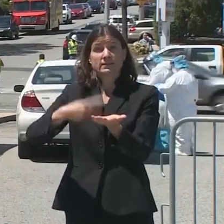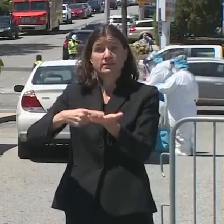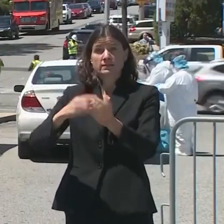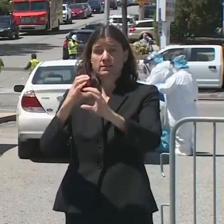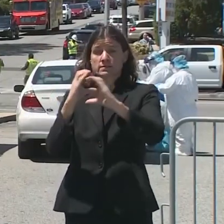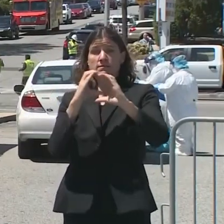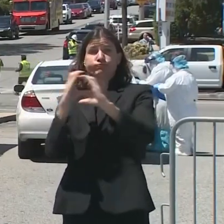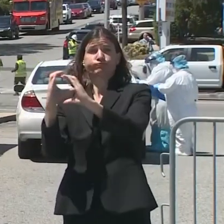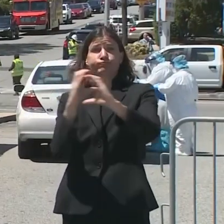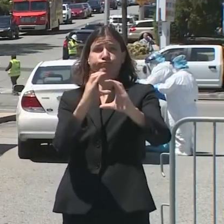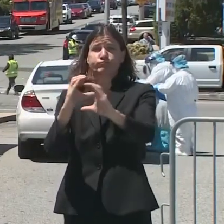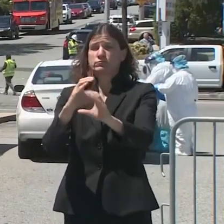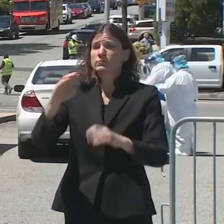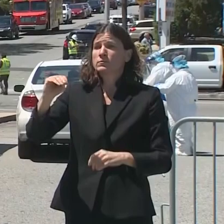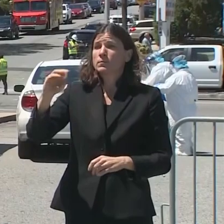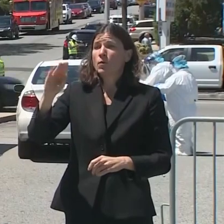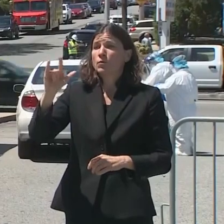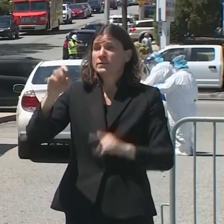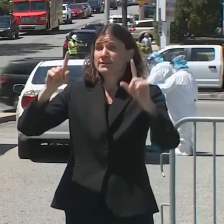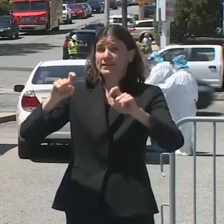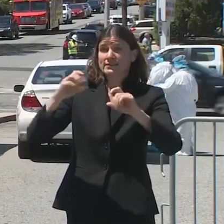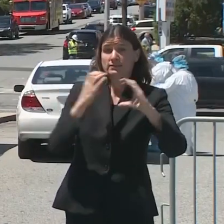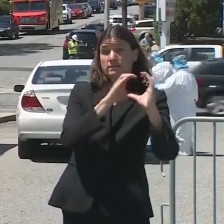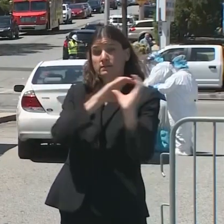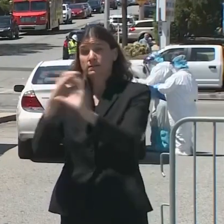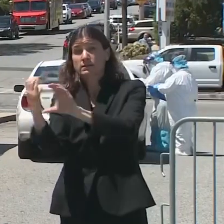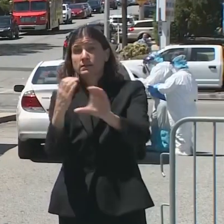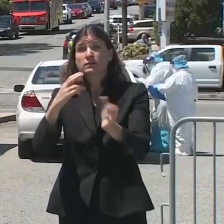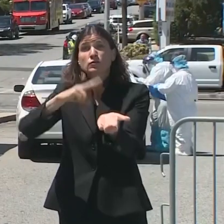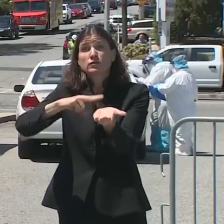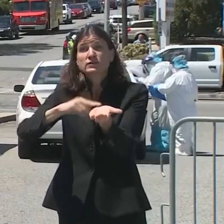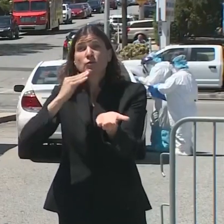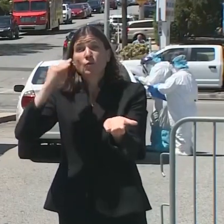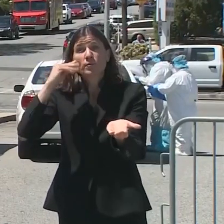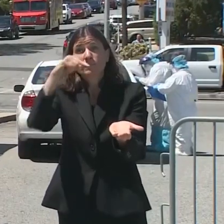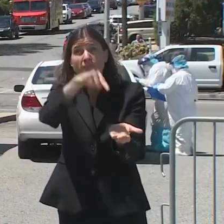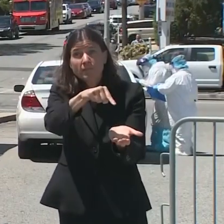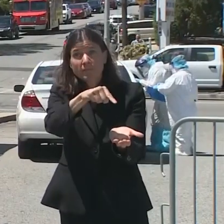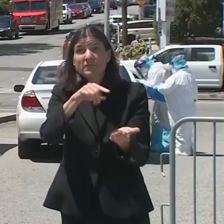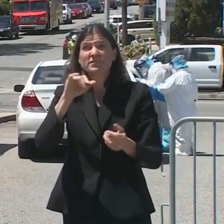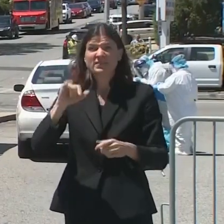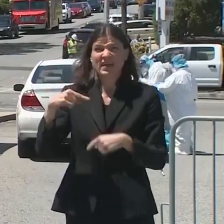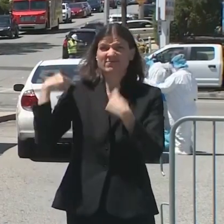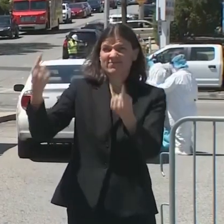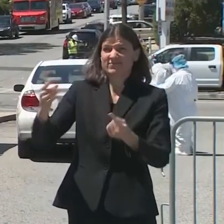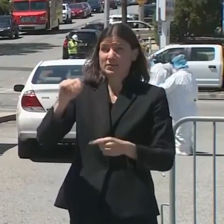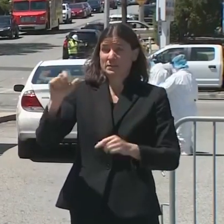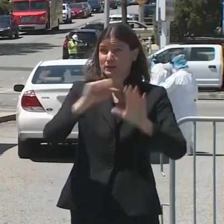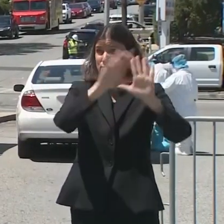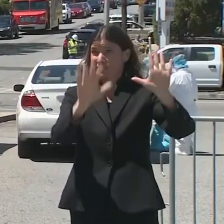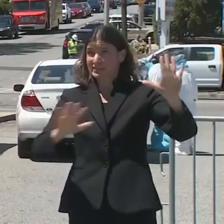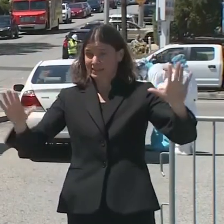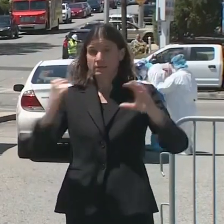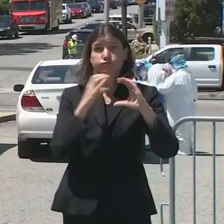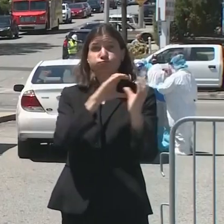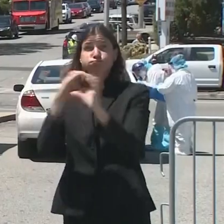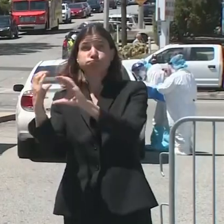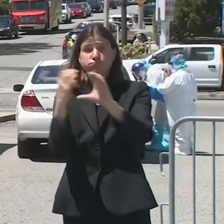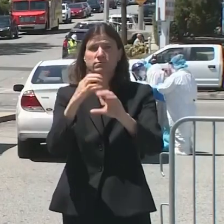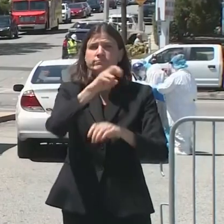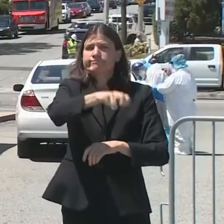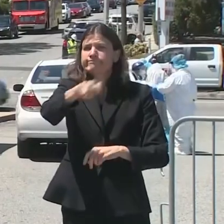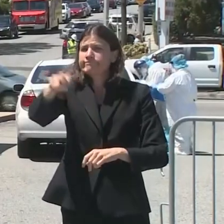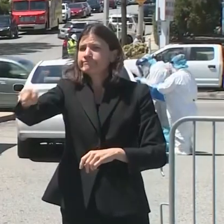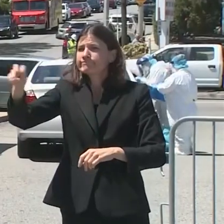almost 40,000 tests at 360 facilities around Massachusetts, and we've also completed over